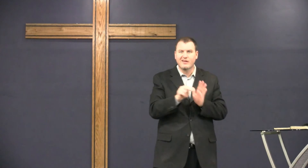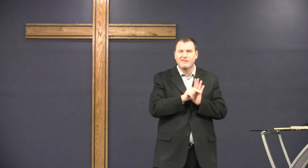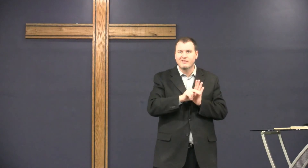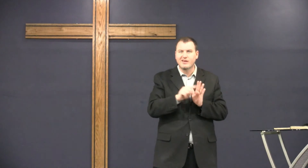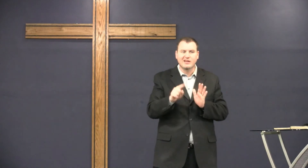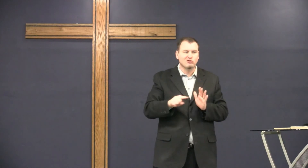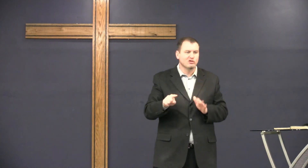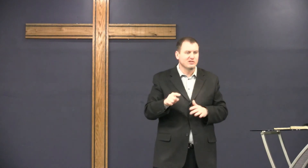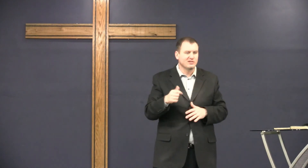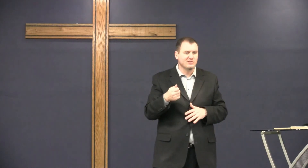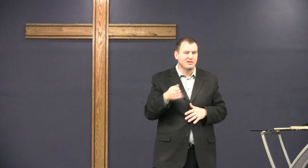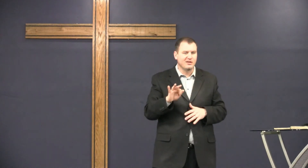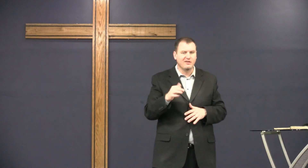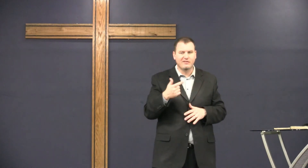the prophet